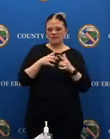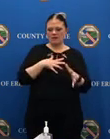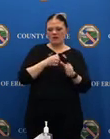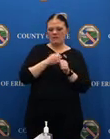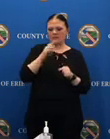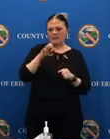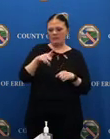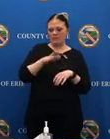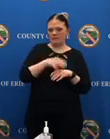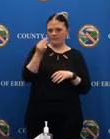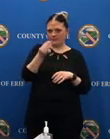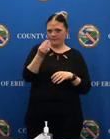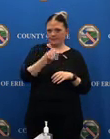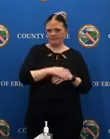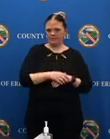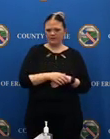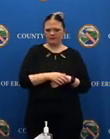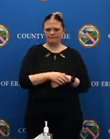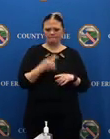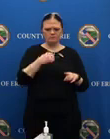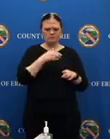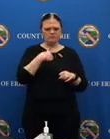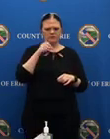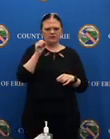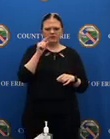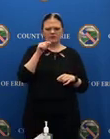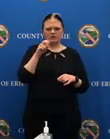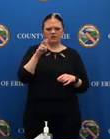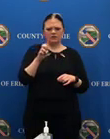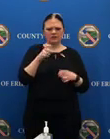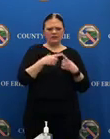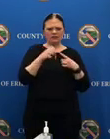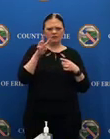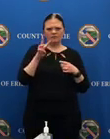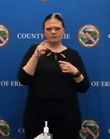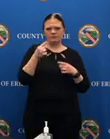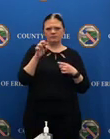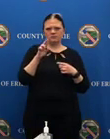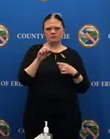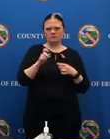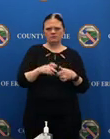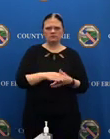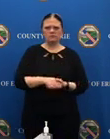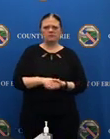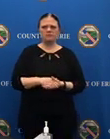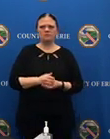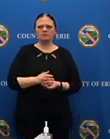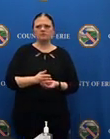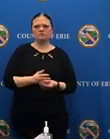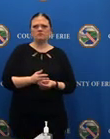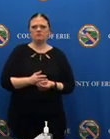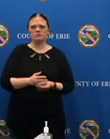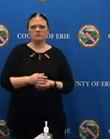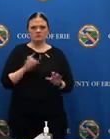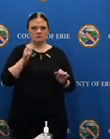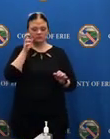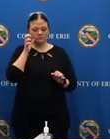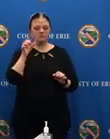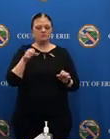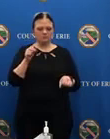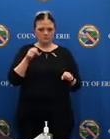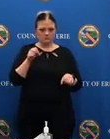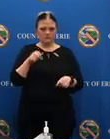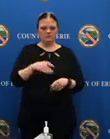updated as of Monday. It appears we have Steve Brown from WGRZ. Stephen? Yeah, can you hear me, Mark? I